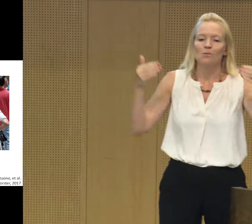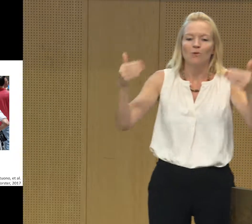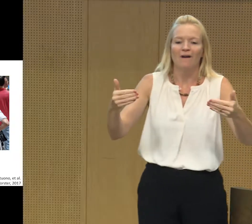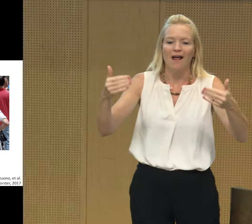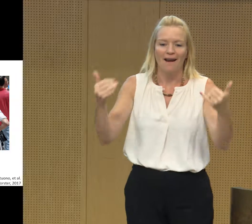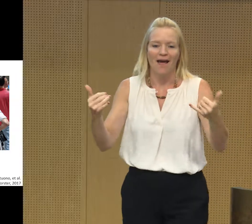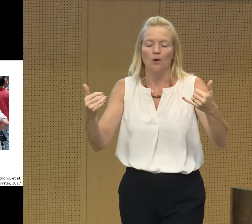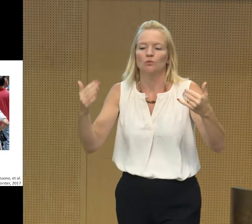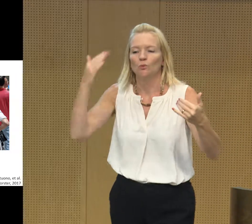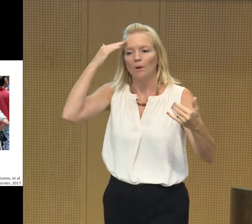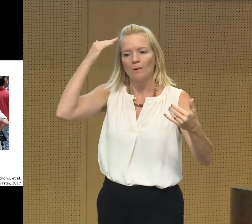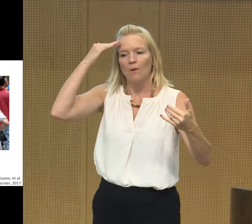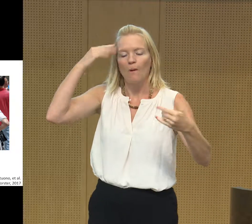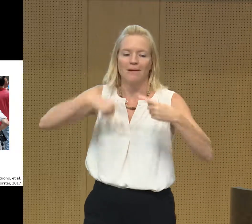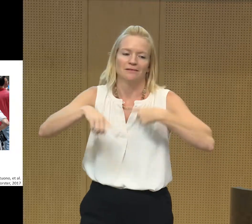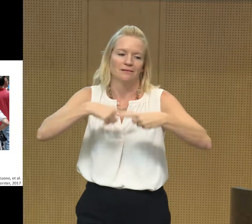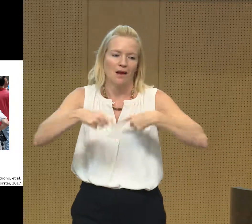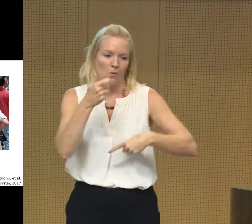language watching.